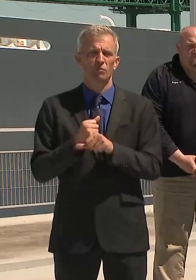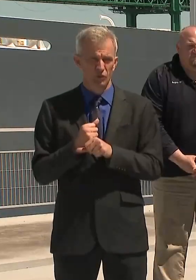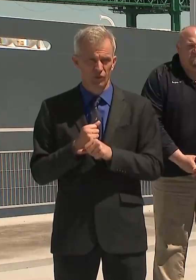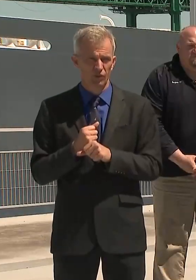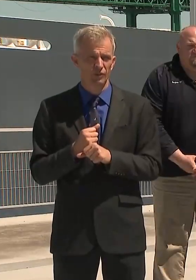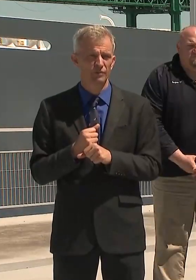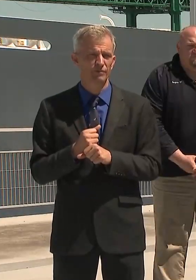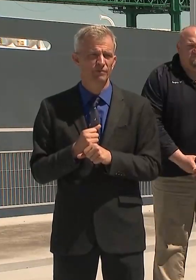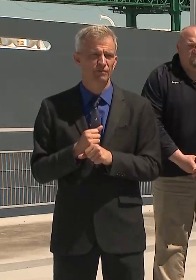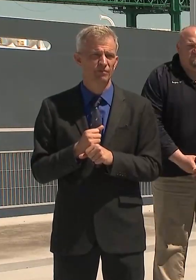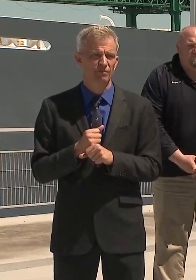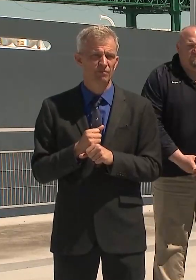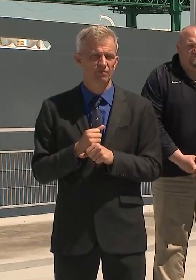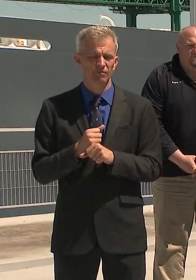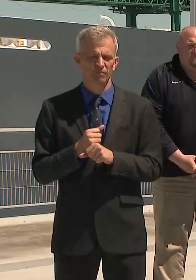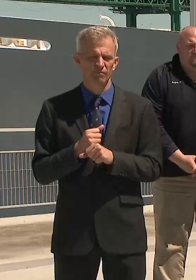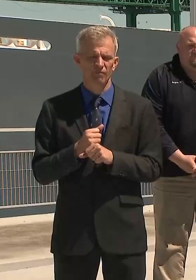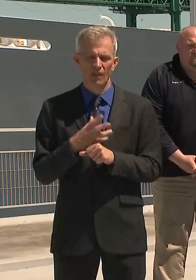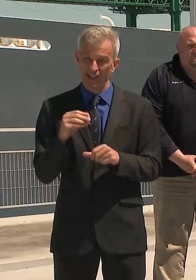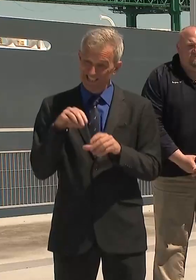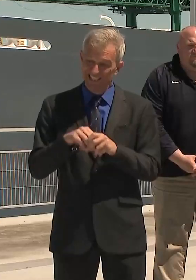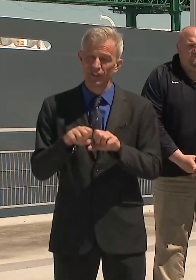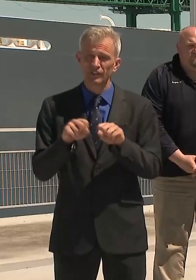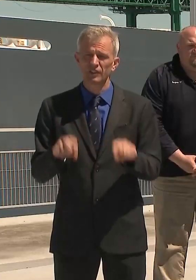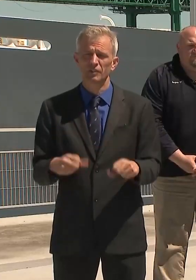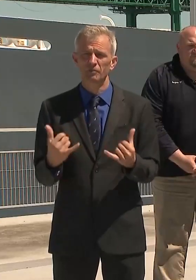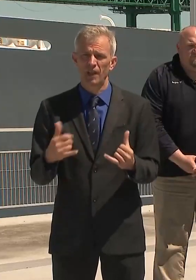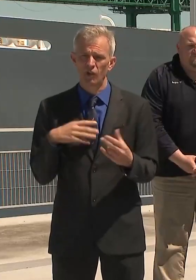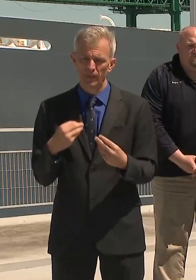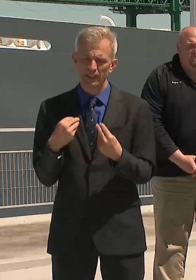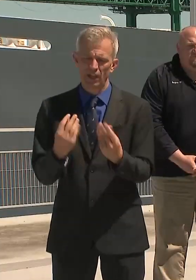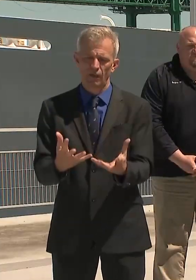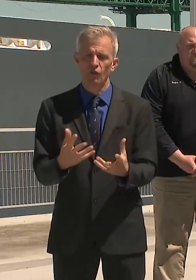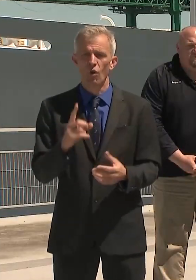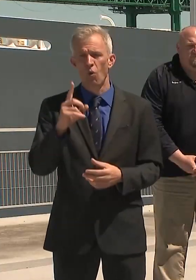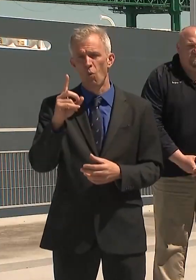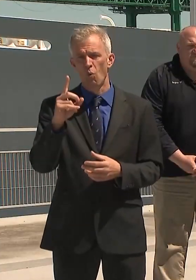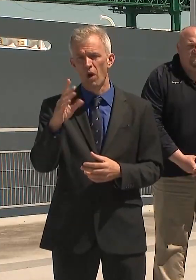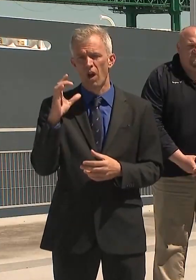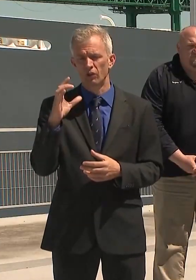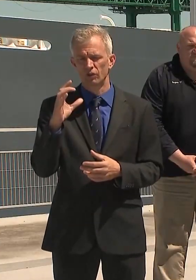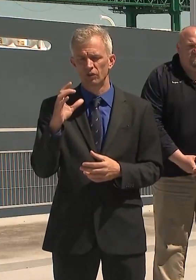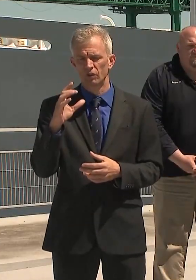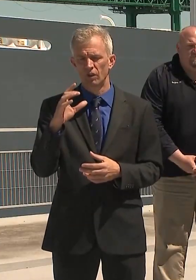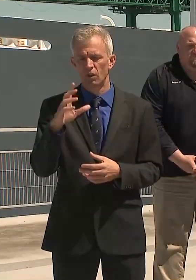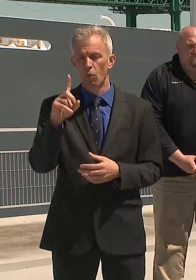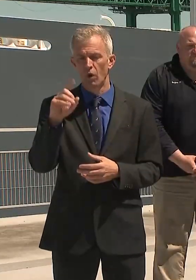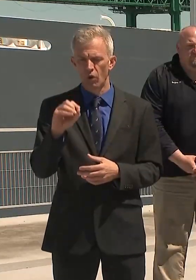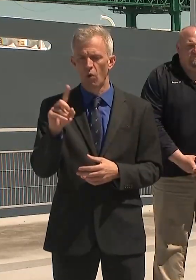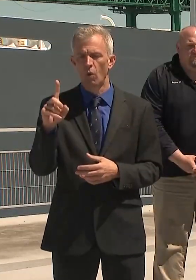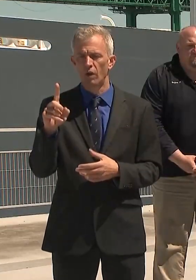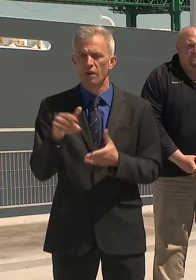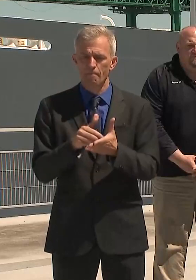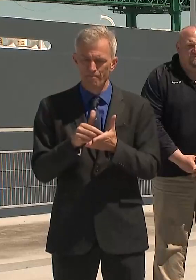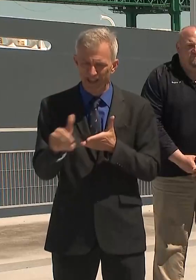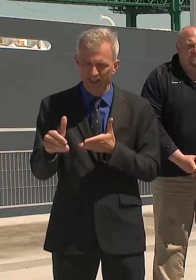literally procured, it's in the system and is being delivered 101 million